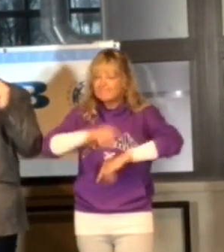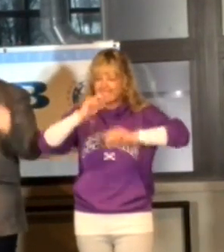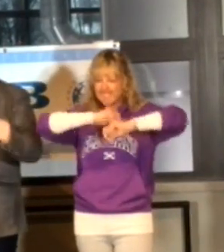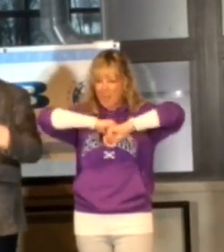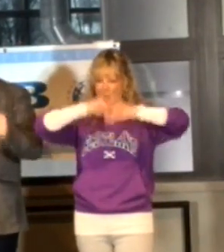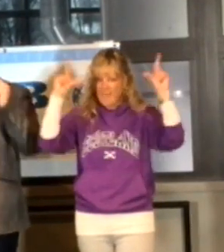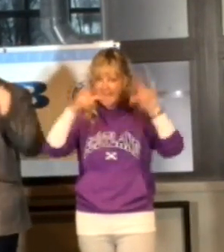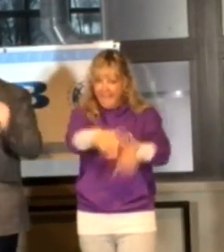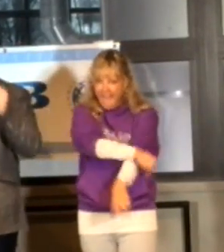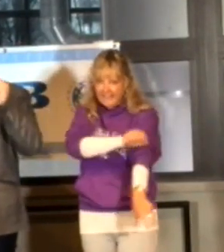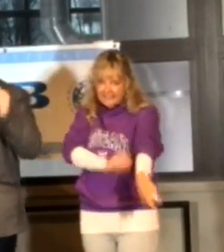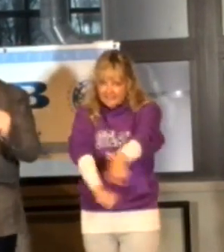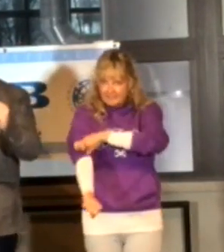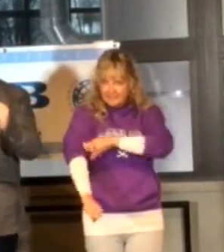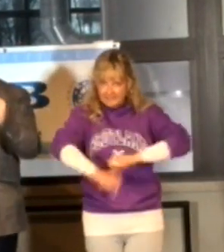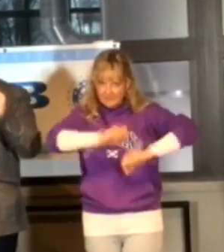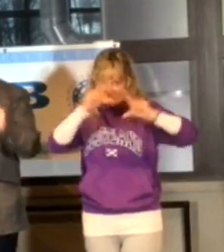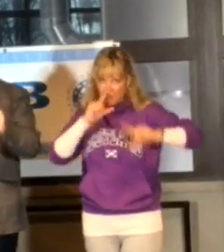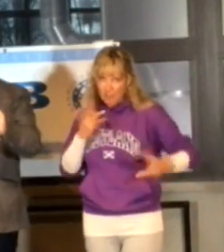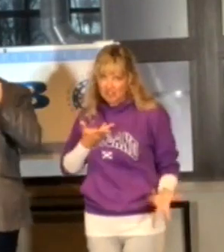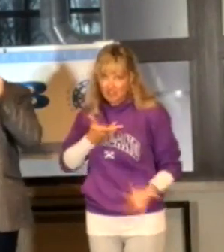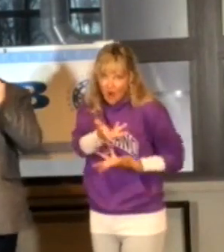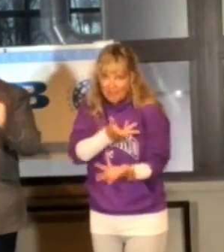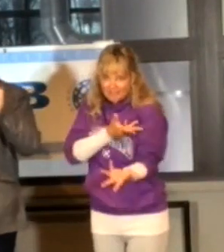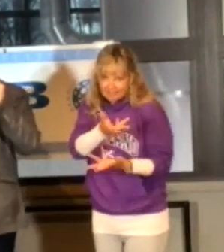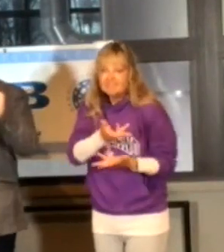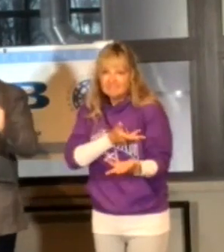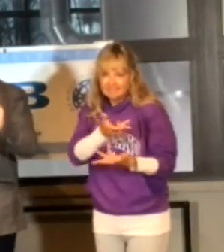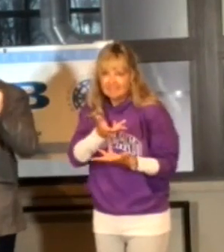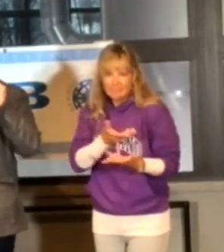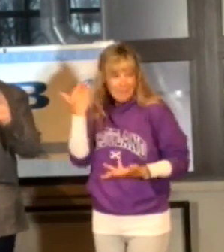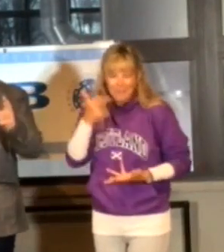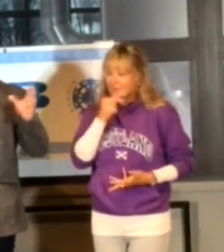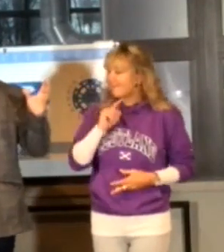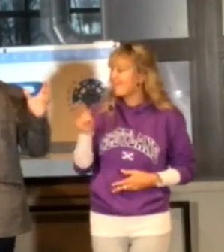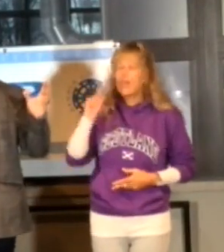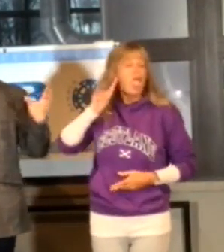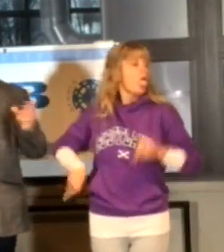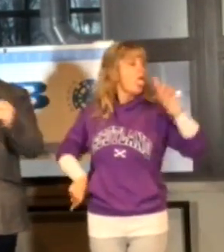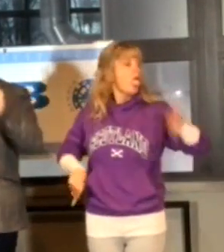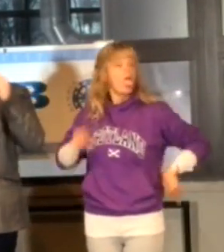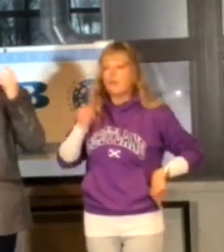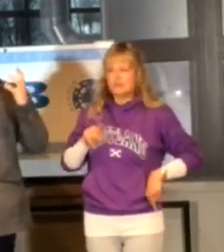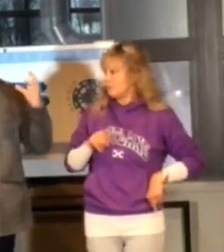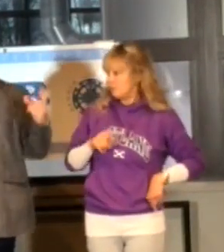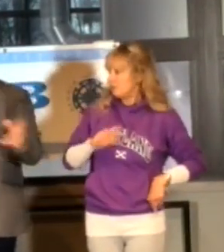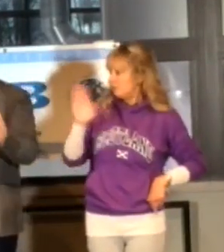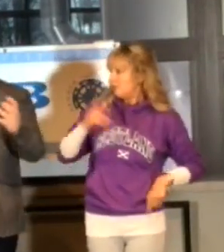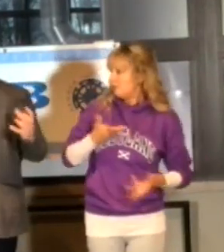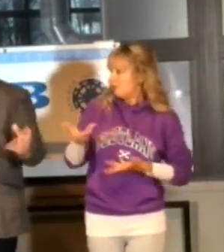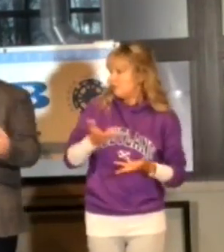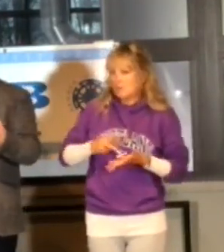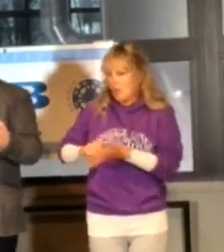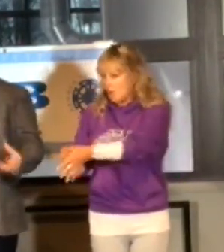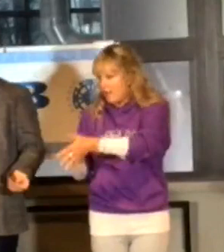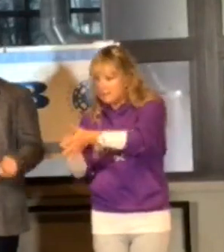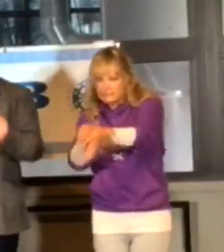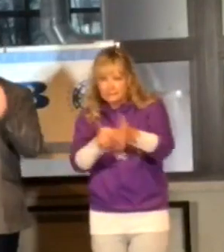are awake, people are having conversations with each other who never spoke to each other before in their lives. There's organising going